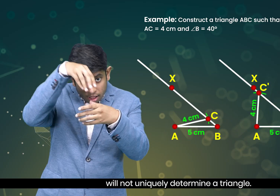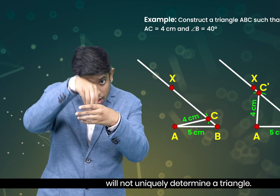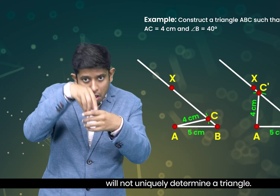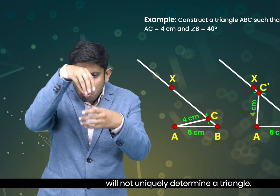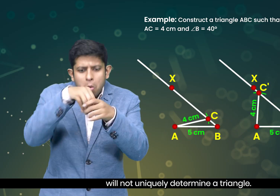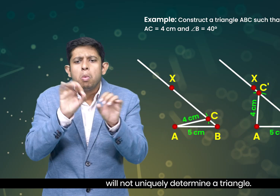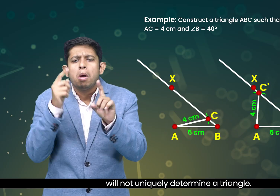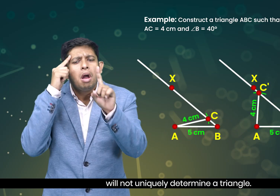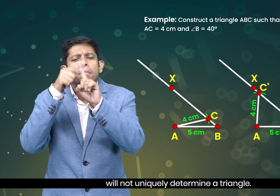triangle.